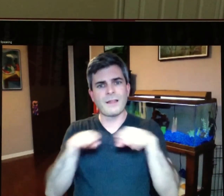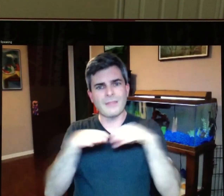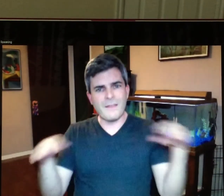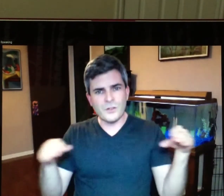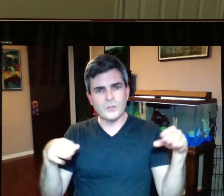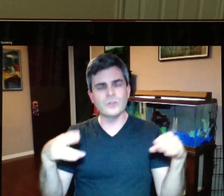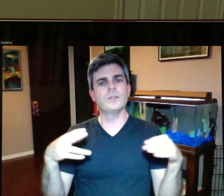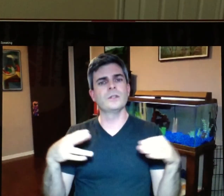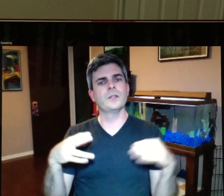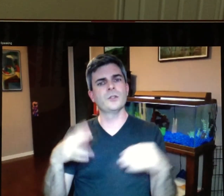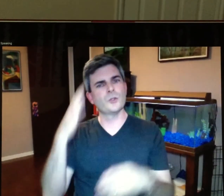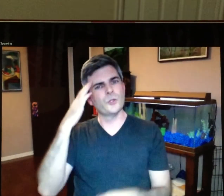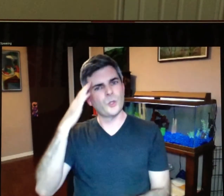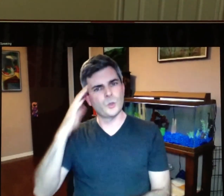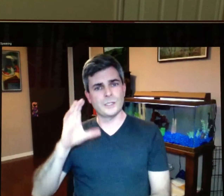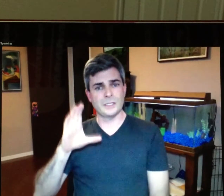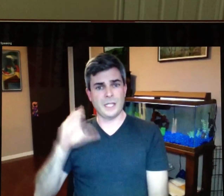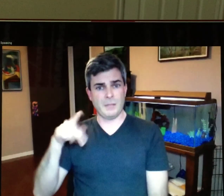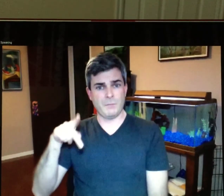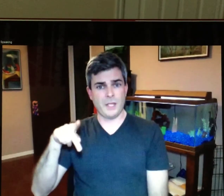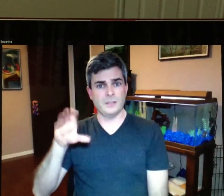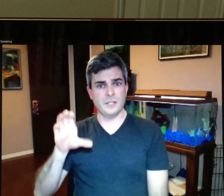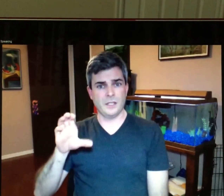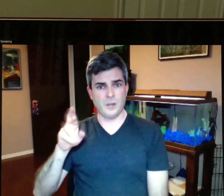everyone's linguistic levels.